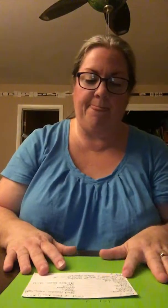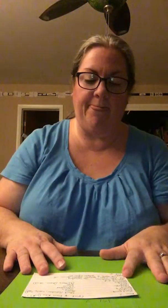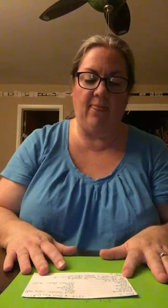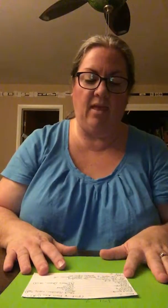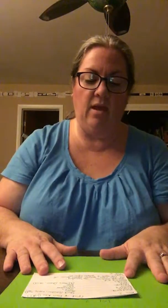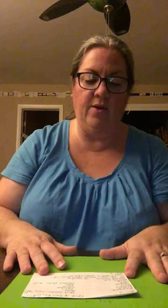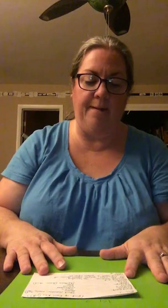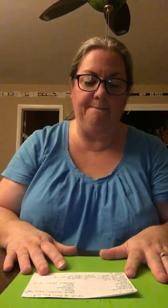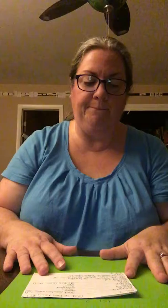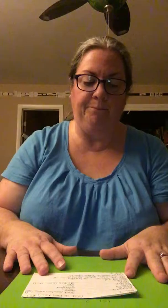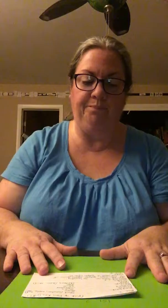Okay.